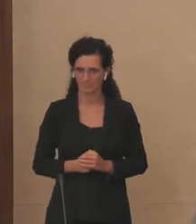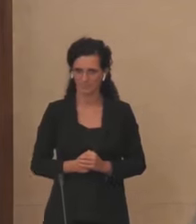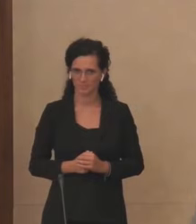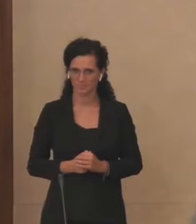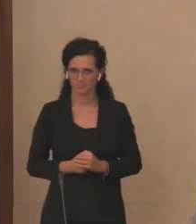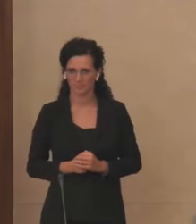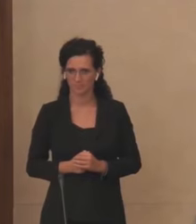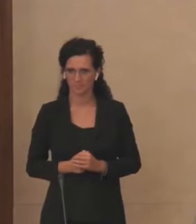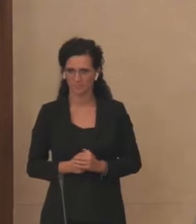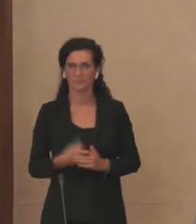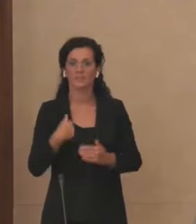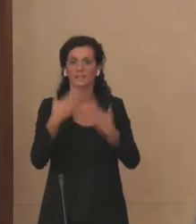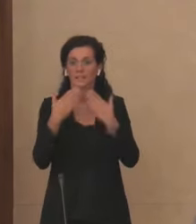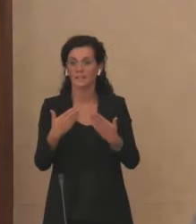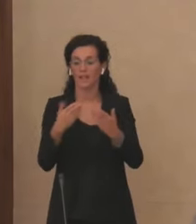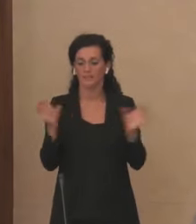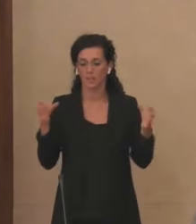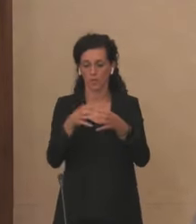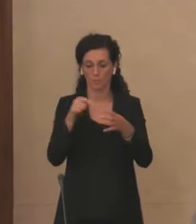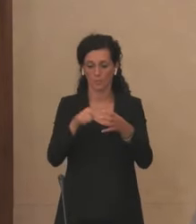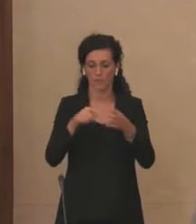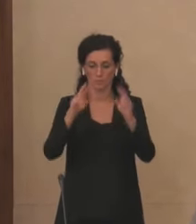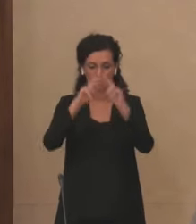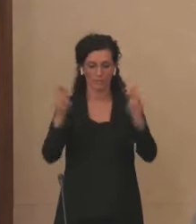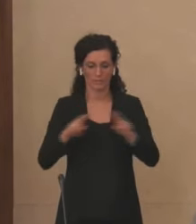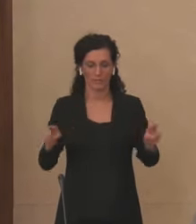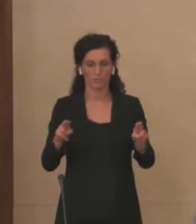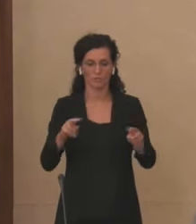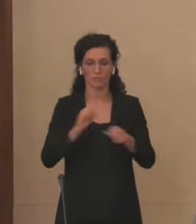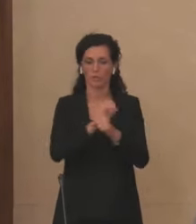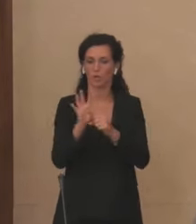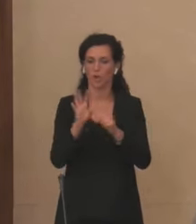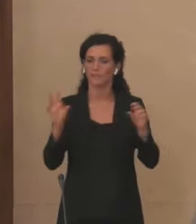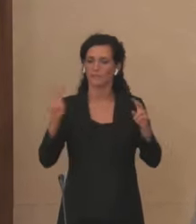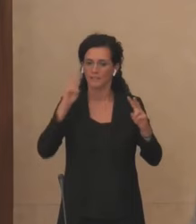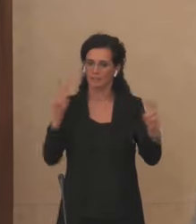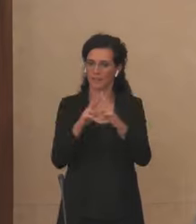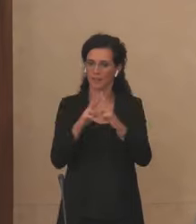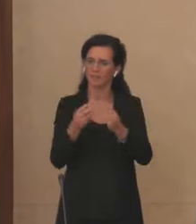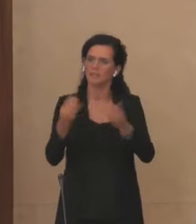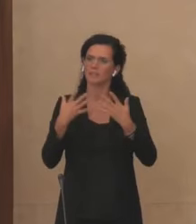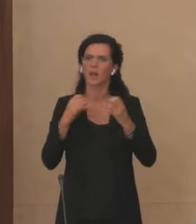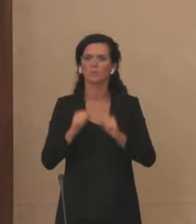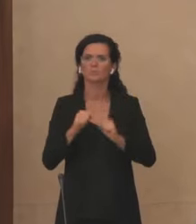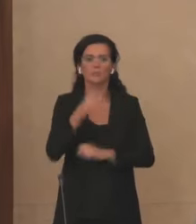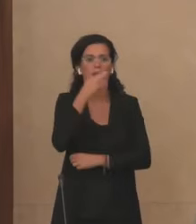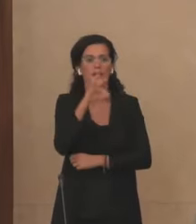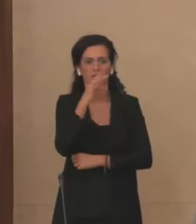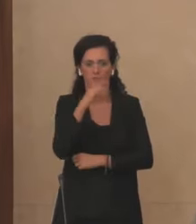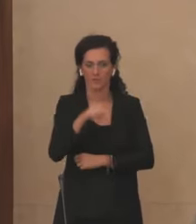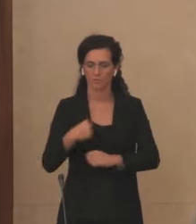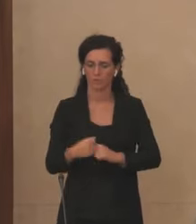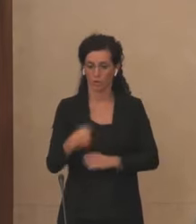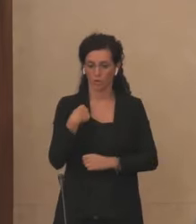lecture. I am a Peruvian pulmonologist, and today the